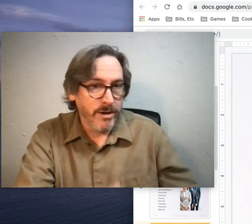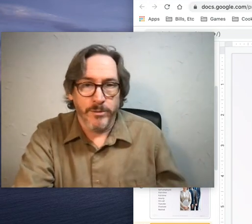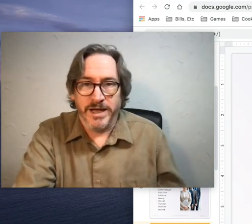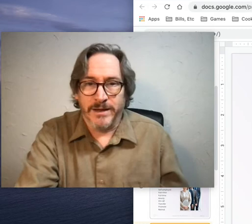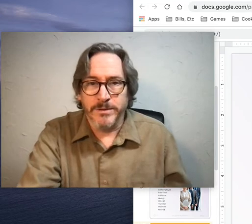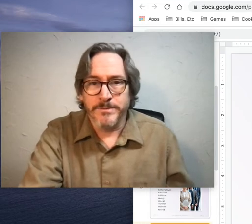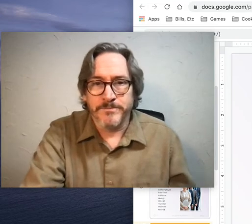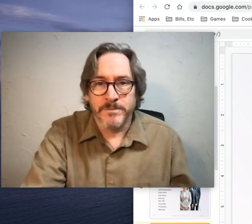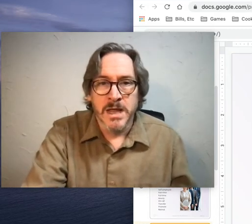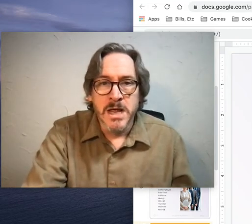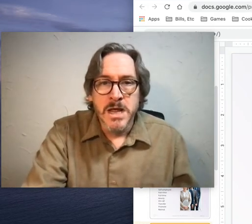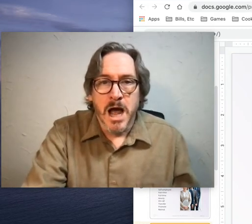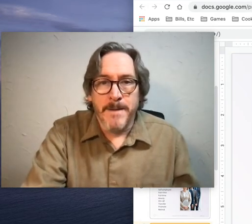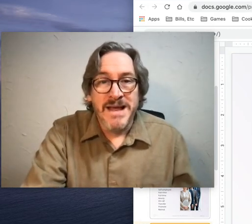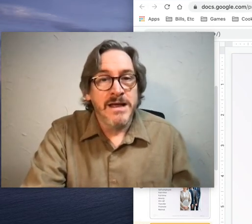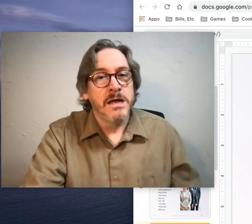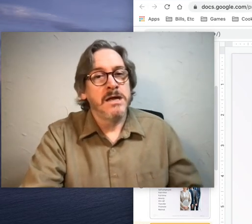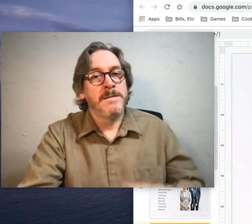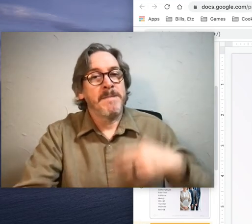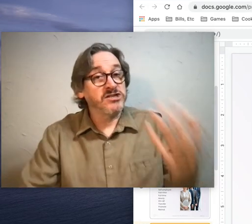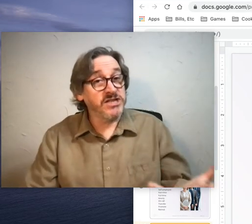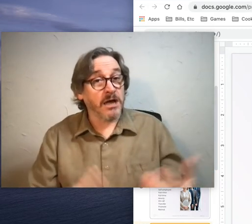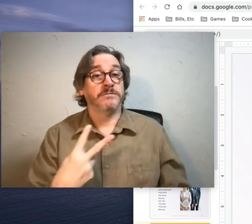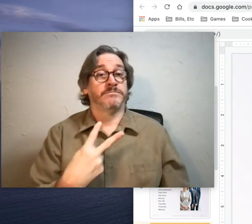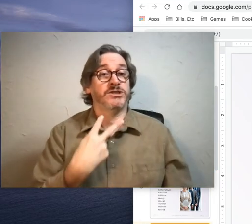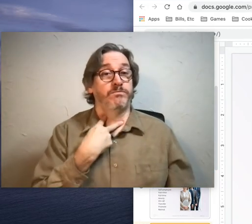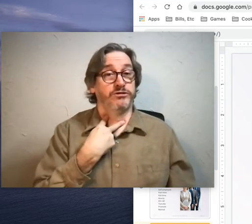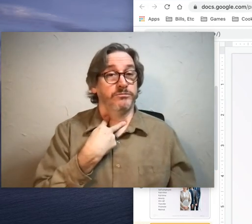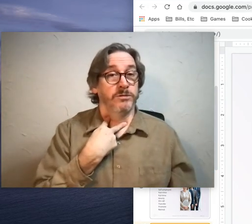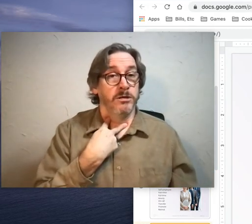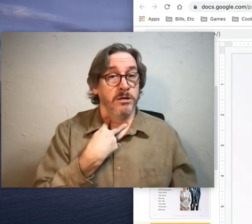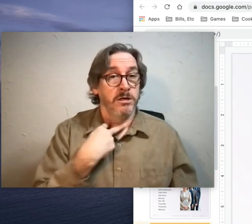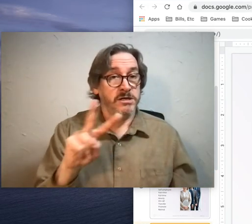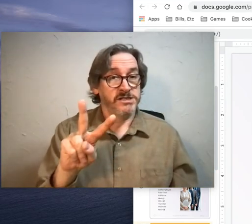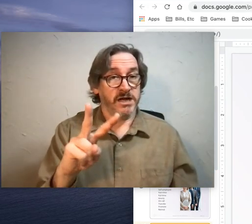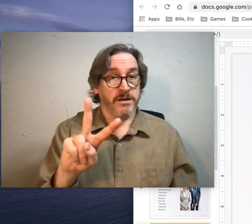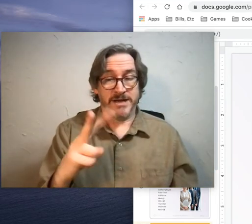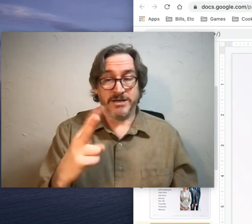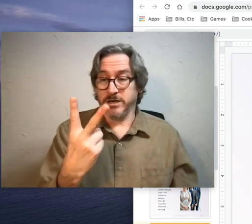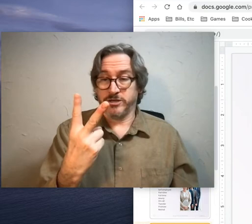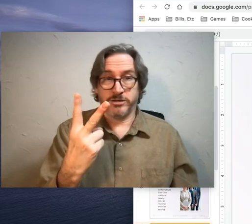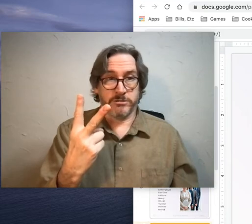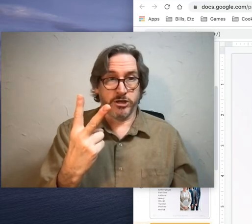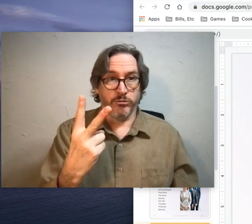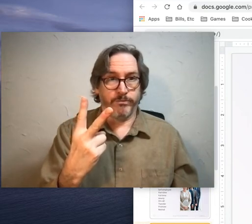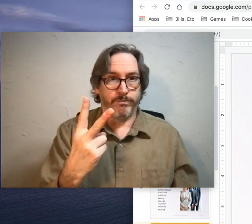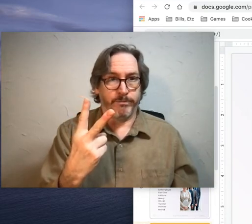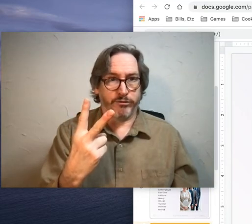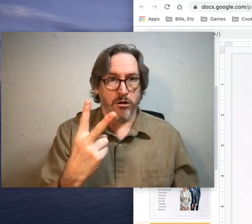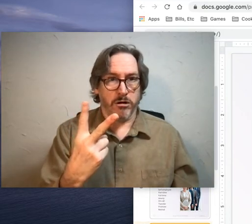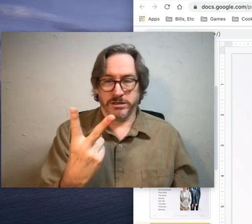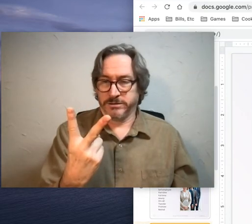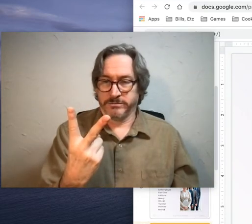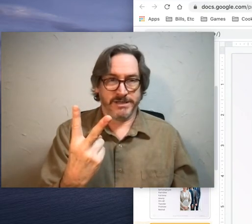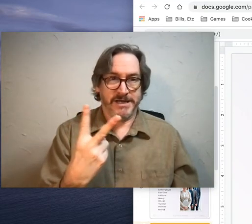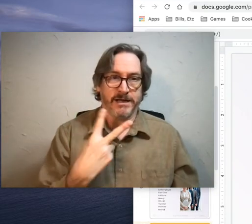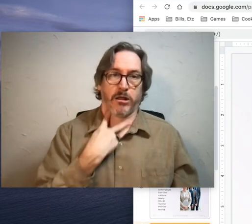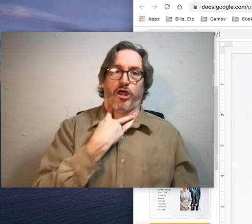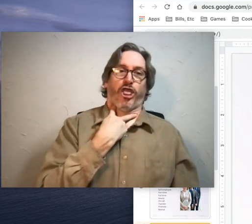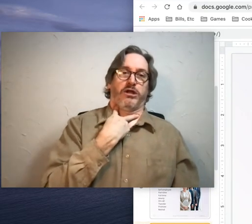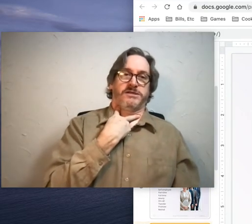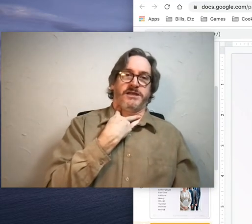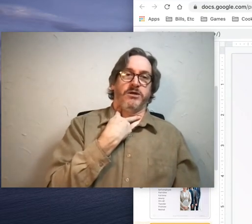All right, hope you got that one. Stuck. So stuck. Imagine a two-pronged